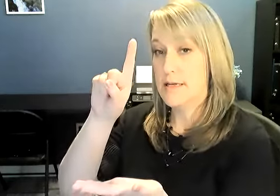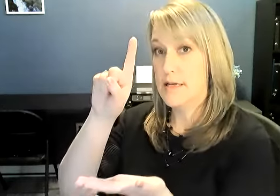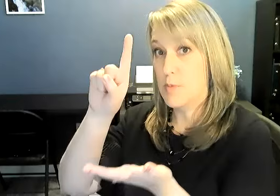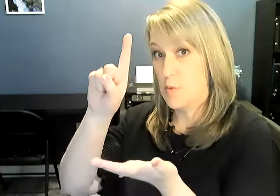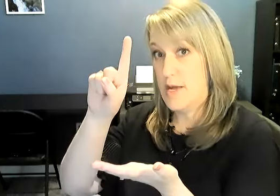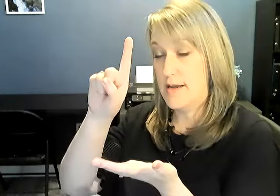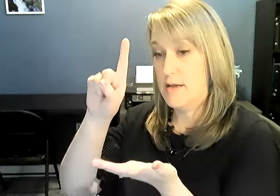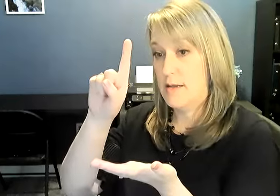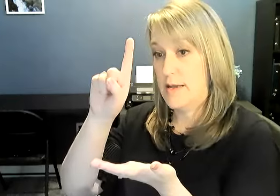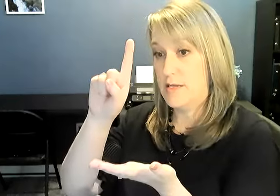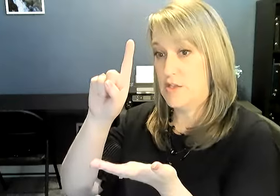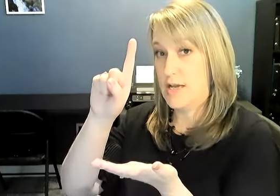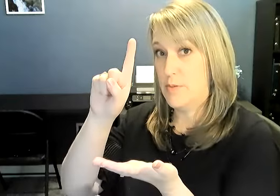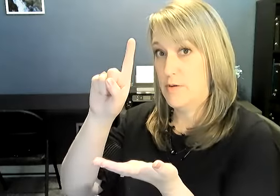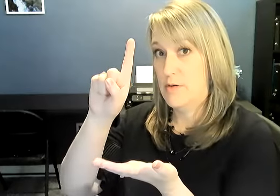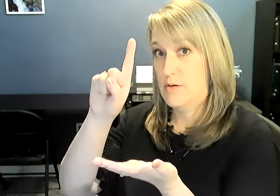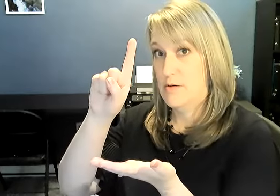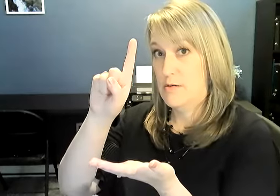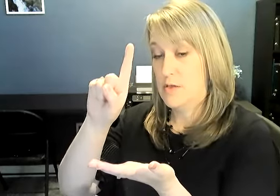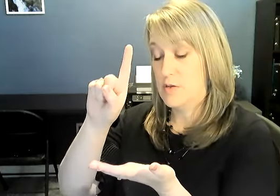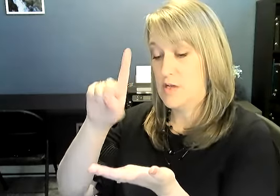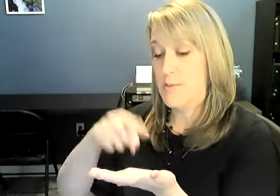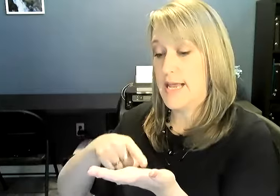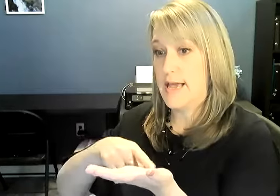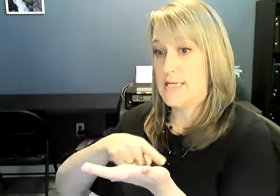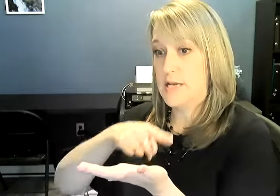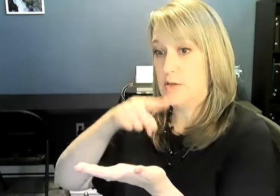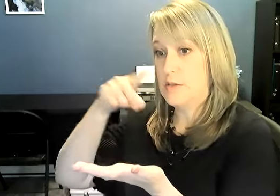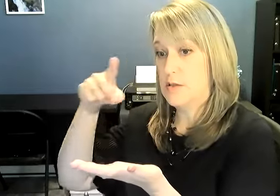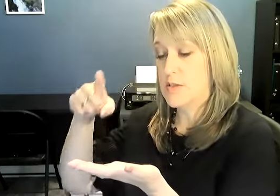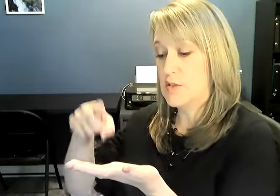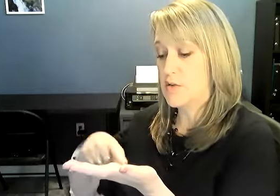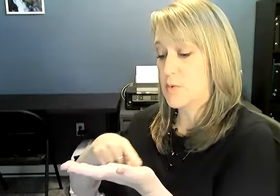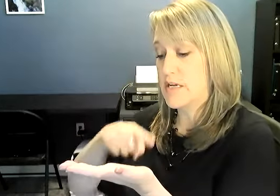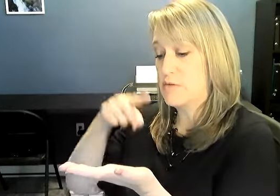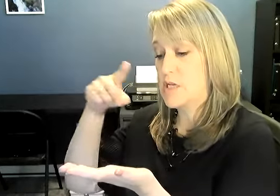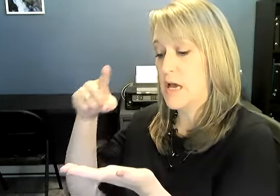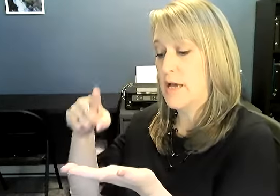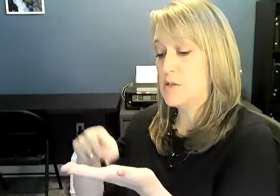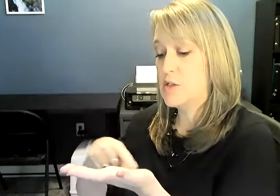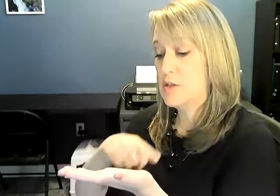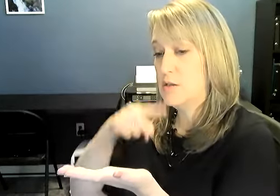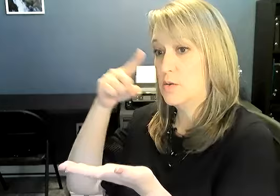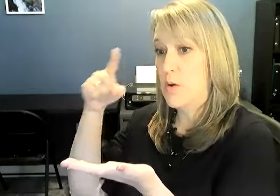a number 1 hand shape on your dominant hand, and you did little circles where you touch your